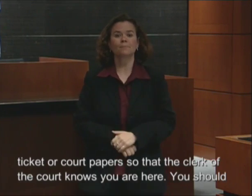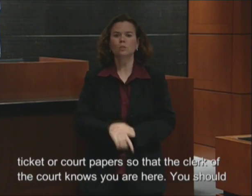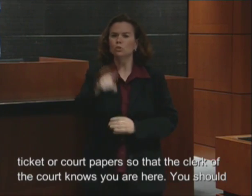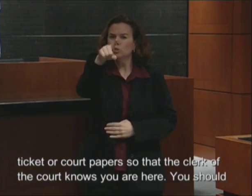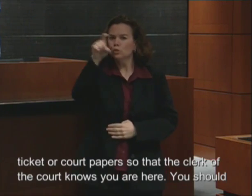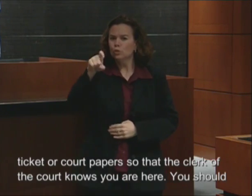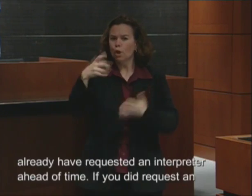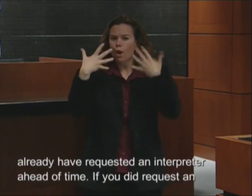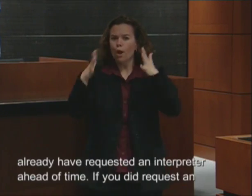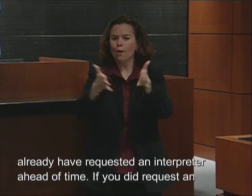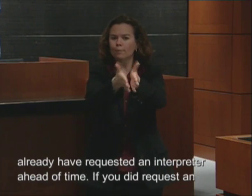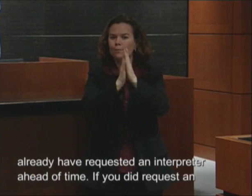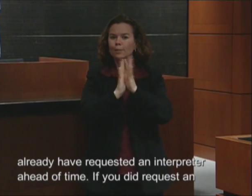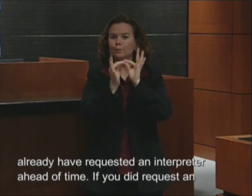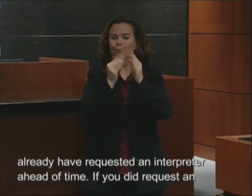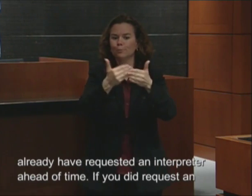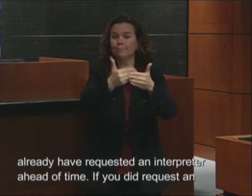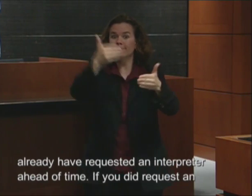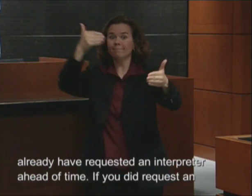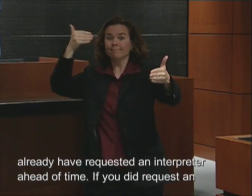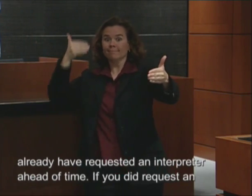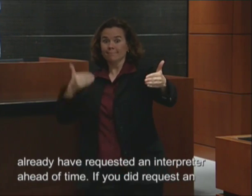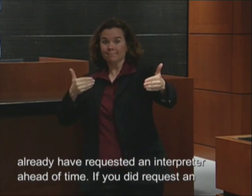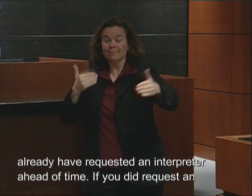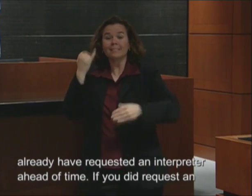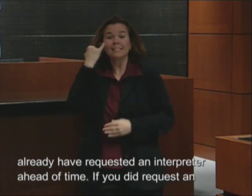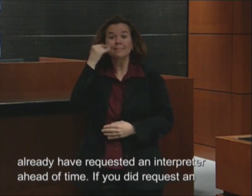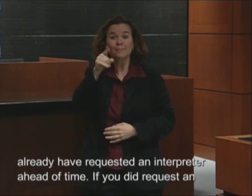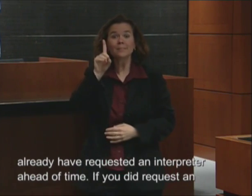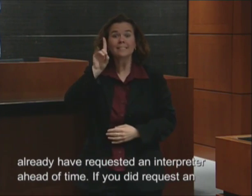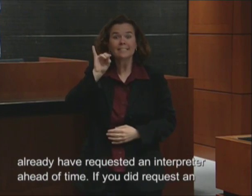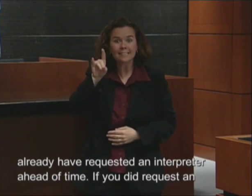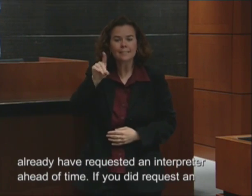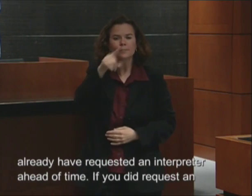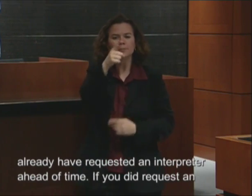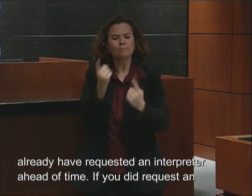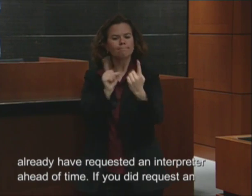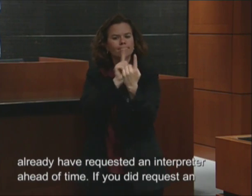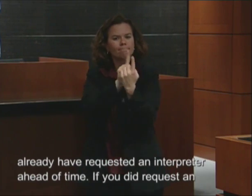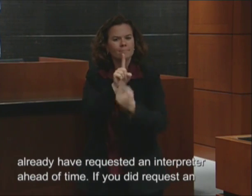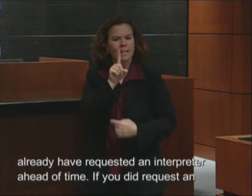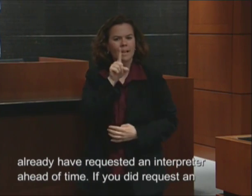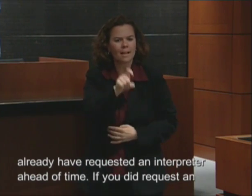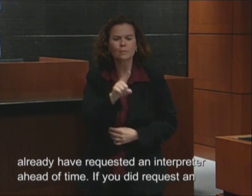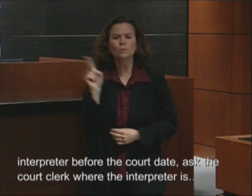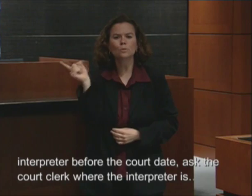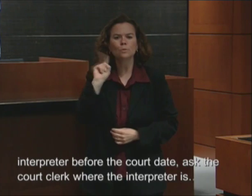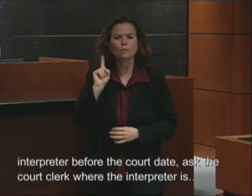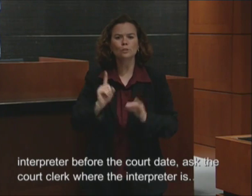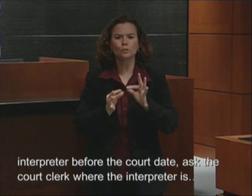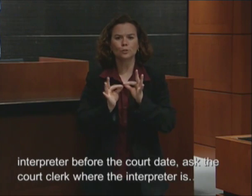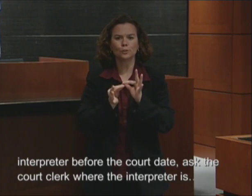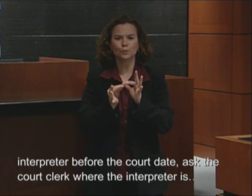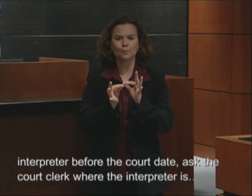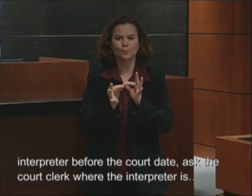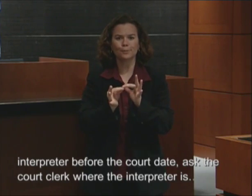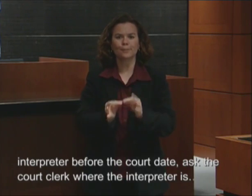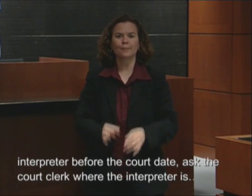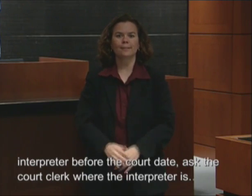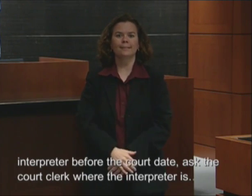should already have requested an interpreter ahead of time. If you did request an interpreter before the court date, ask the court clerk where